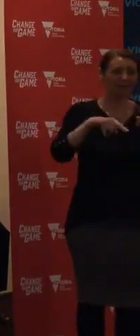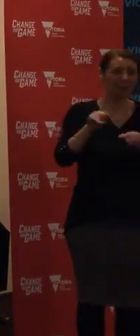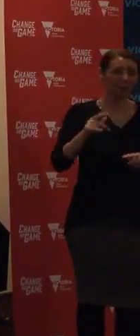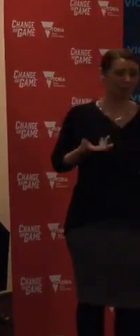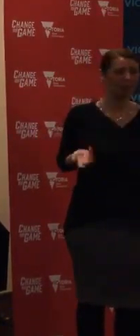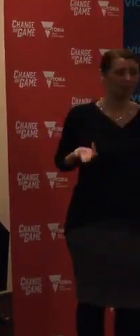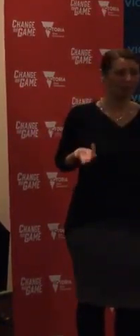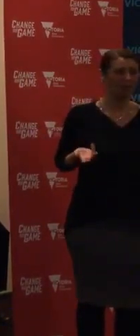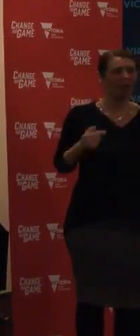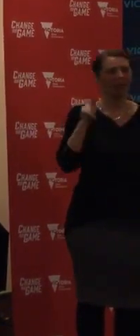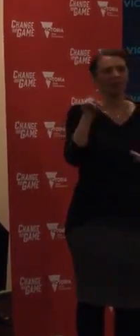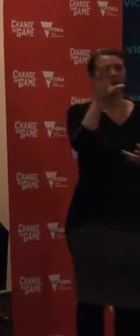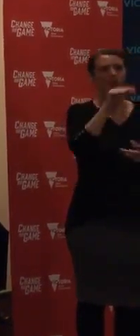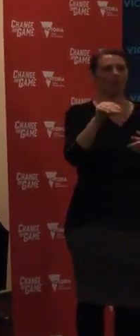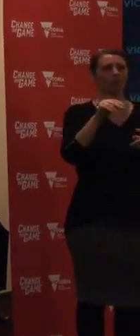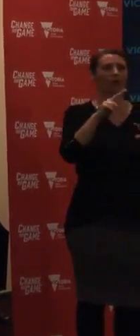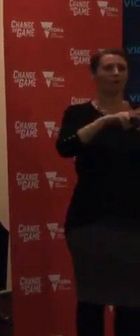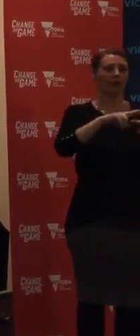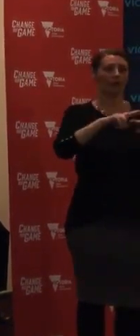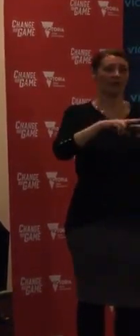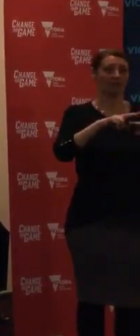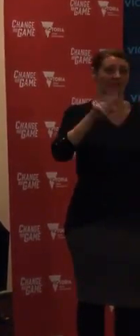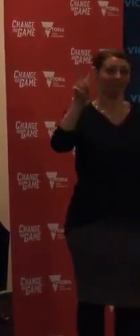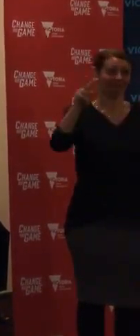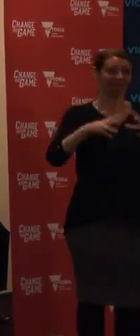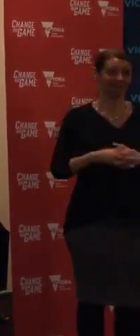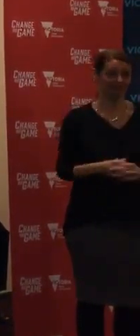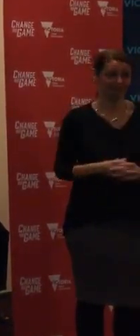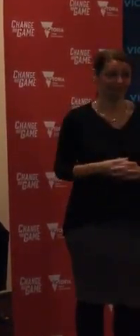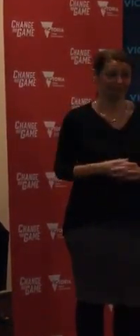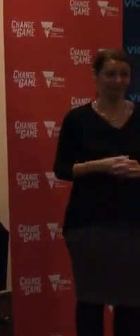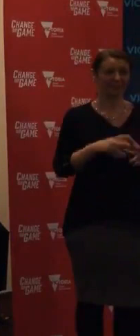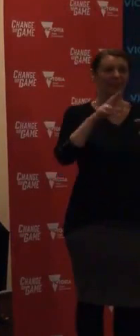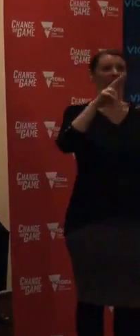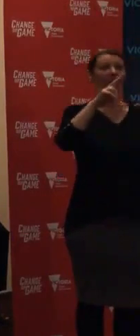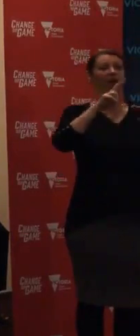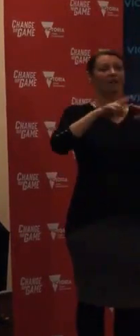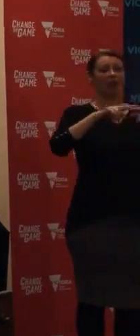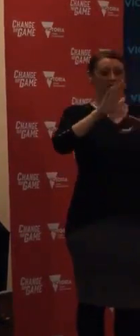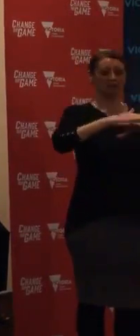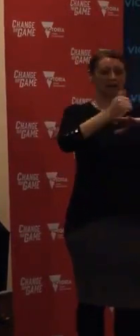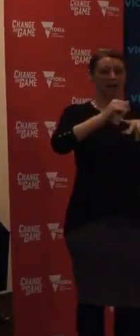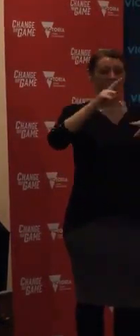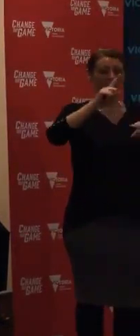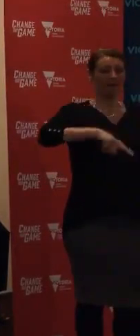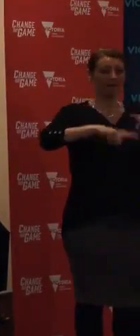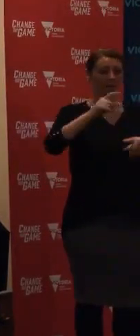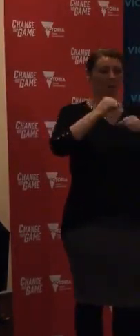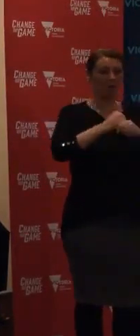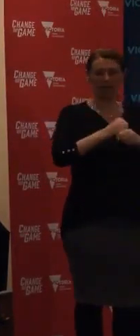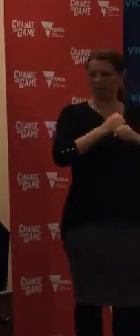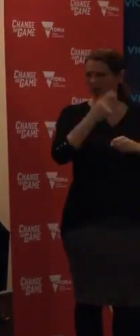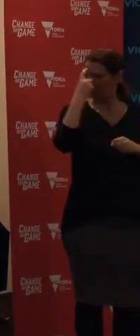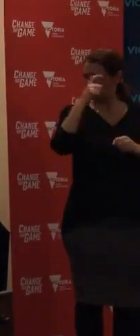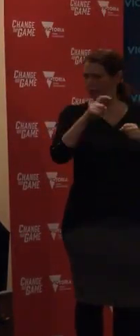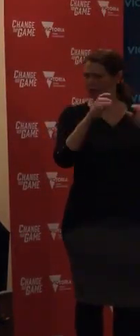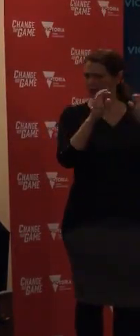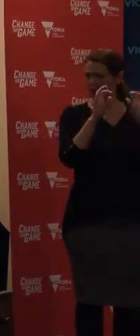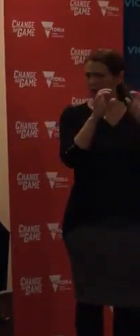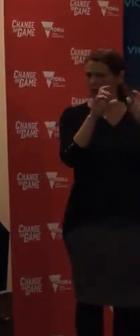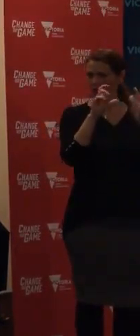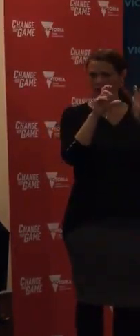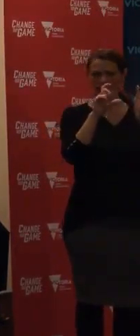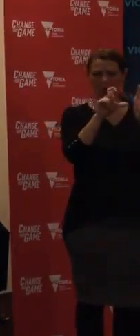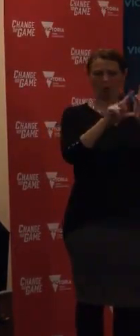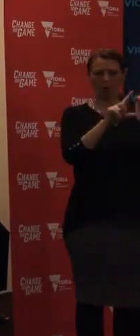that came from a father who basically set up a football club called the Coolabinia Bombers